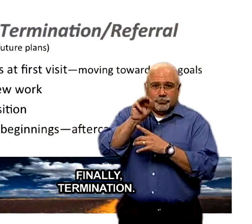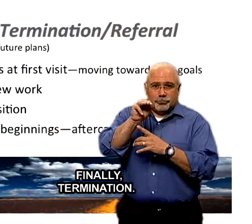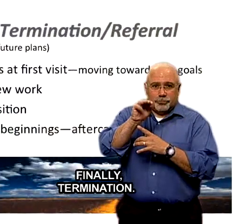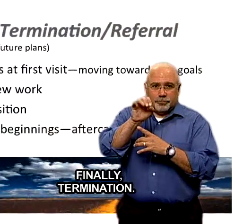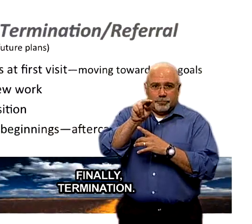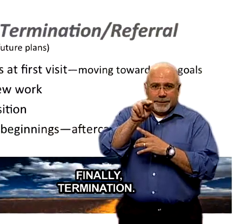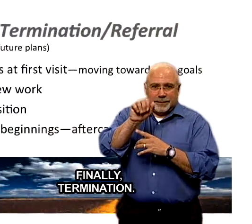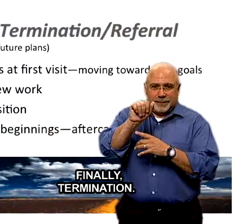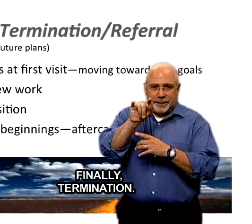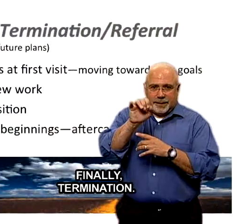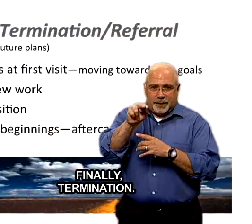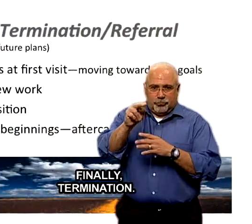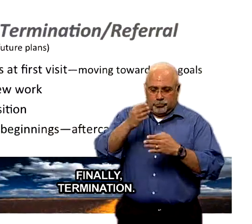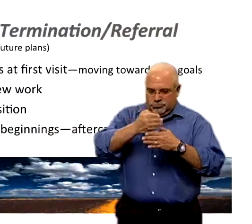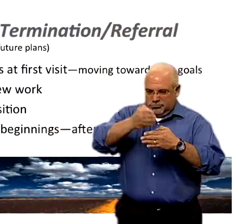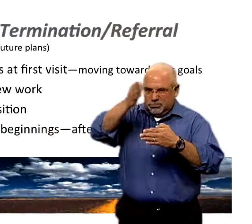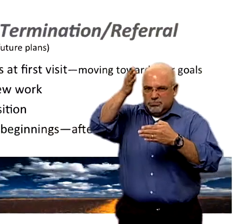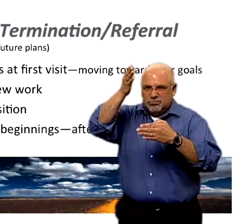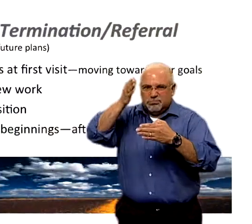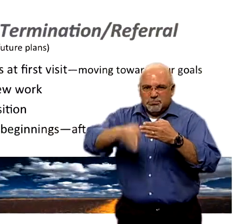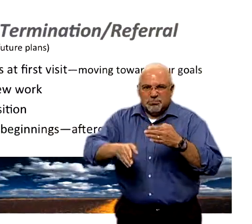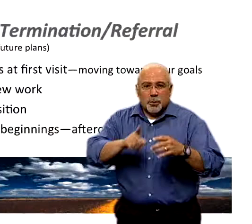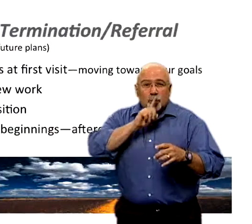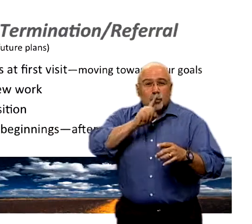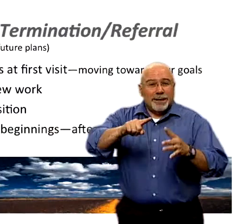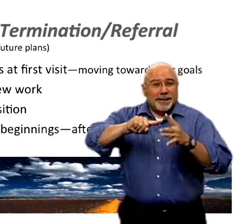Finally, termination.